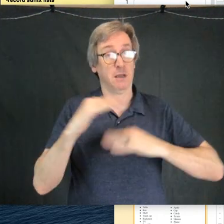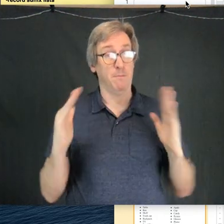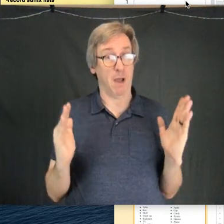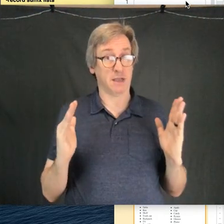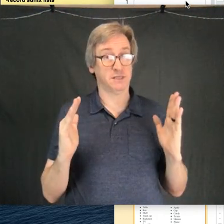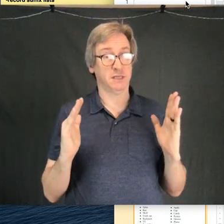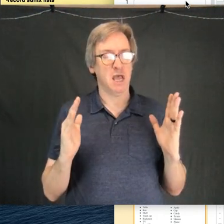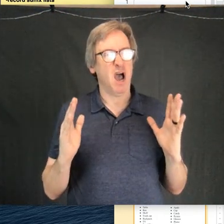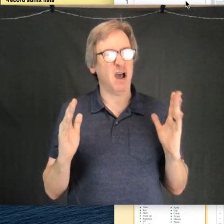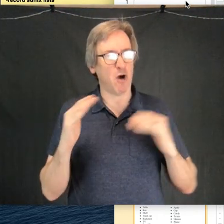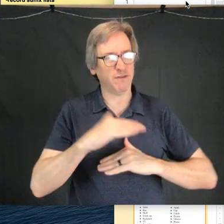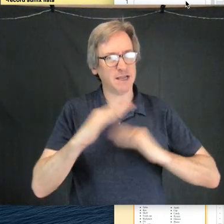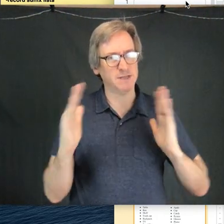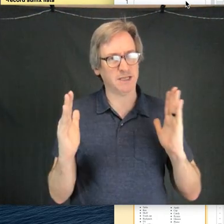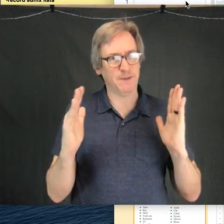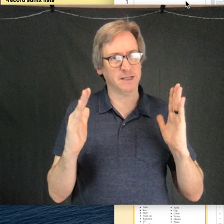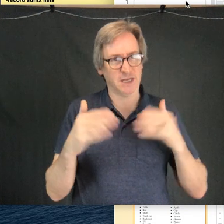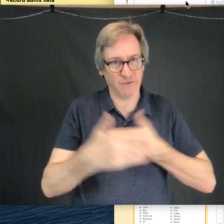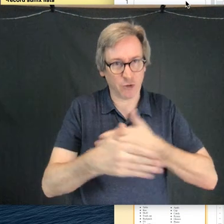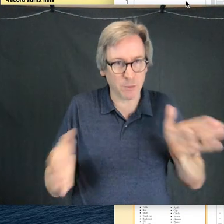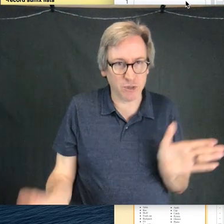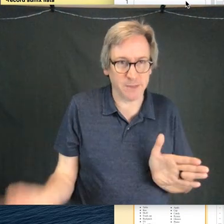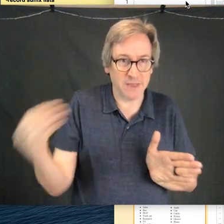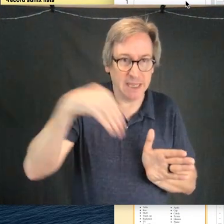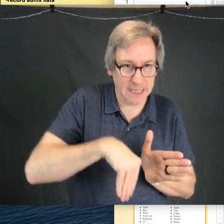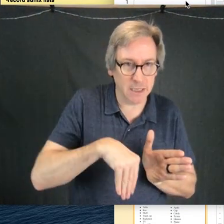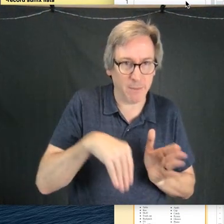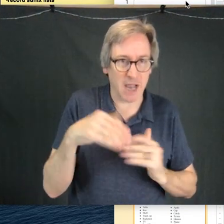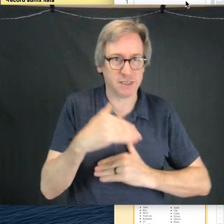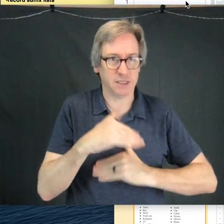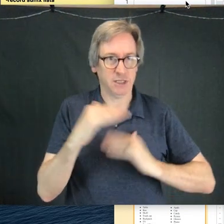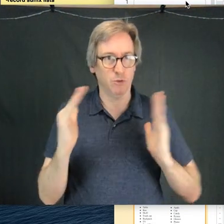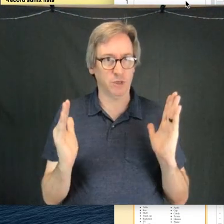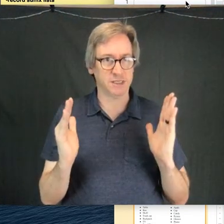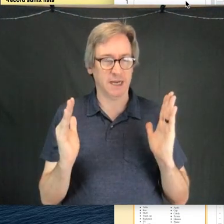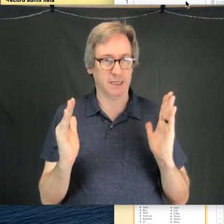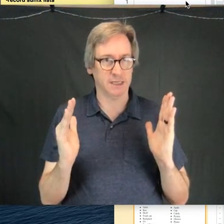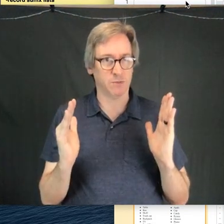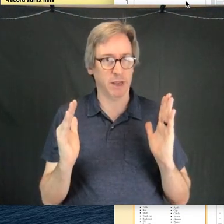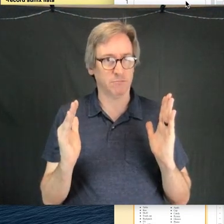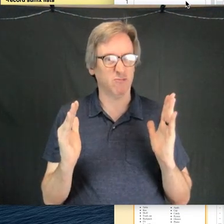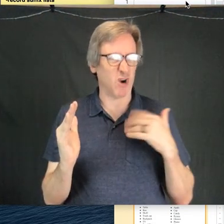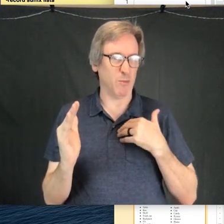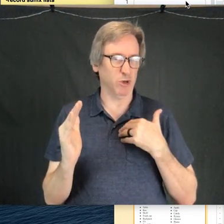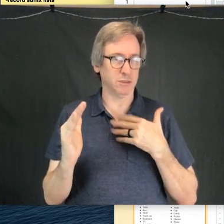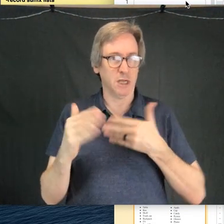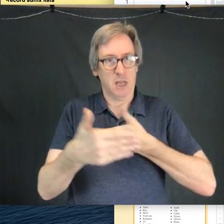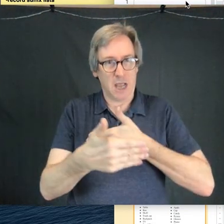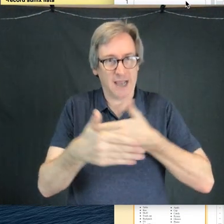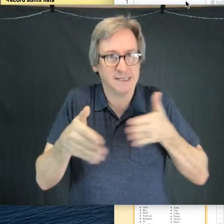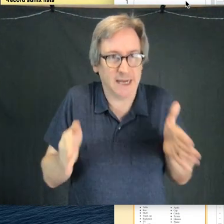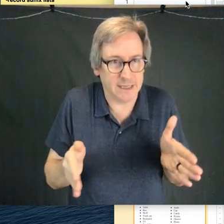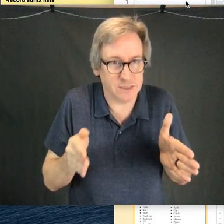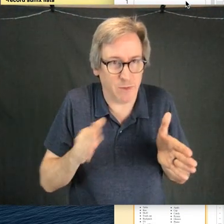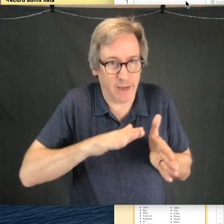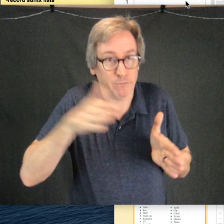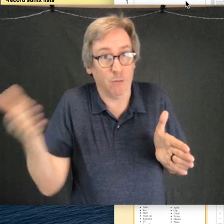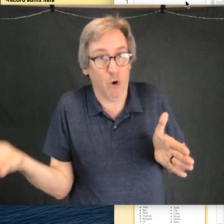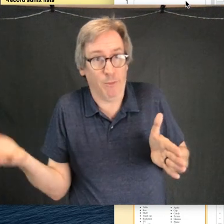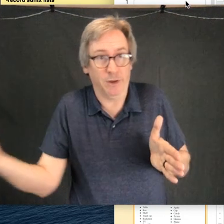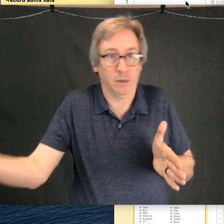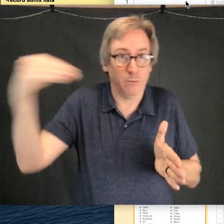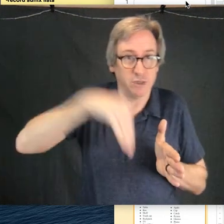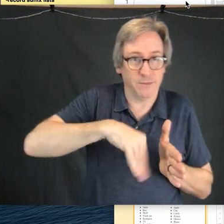box, box. Oftentimes it depends on if you're going to put something in the box, you wouldn't sign it this way, or I wouldn't. I'd sign it this